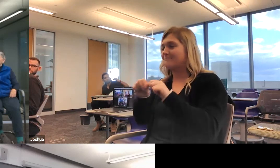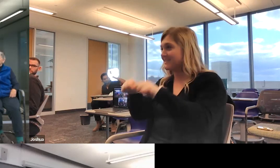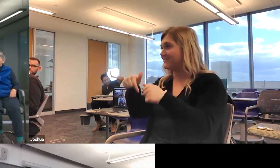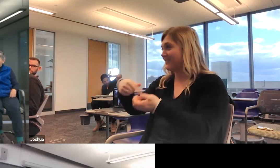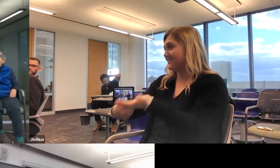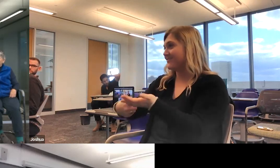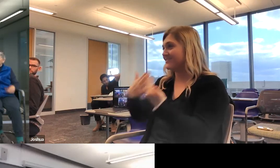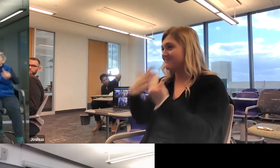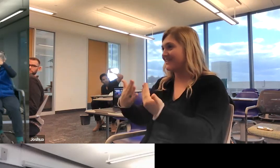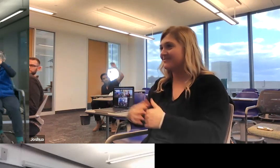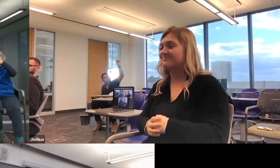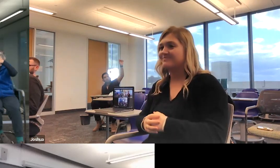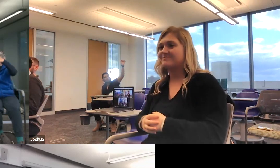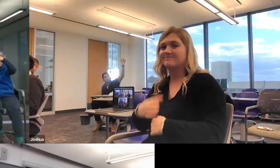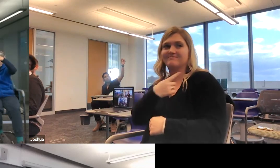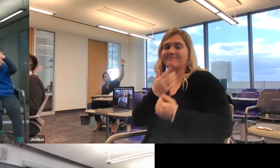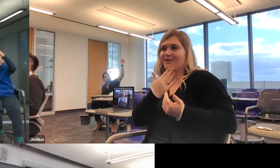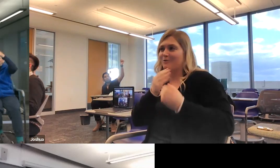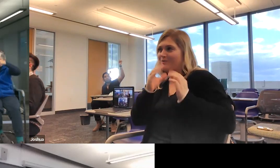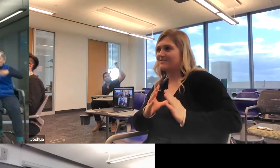this conversation. Thank you. Thank you, Professor.